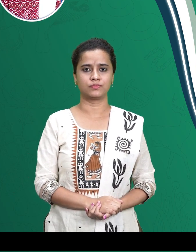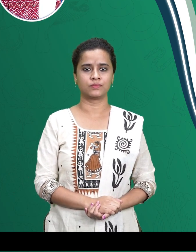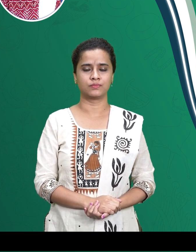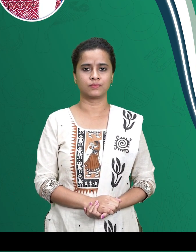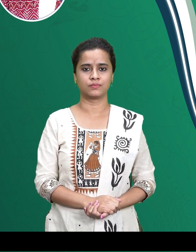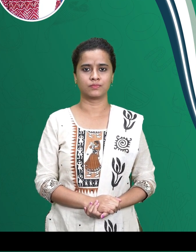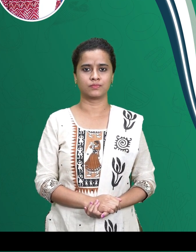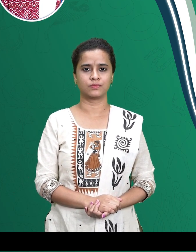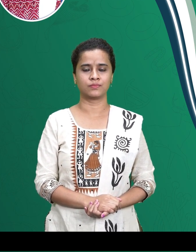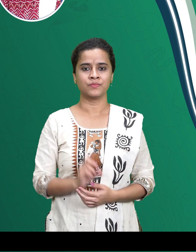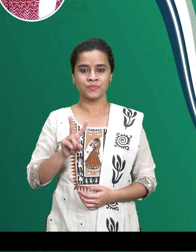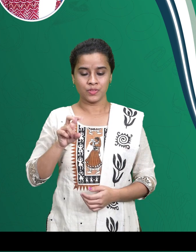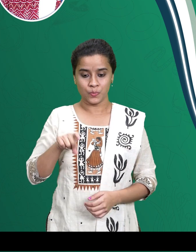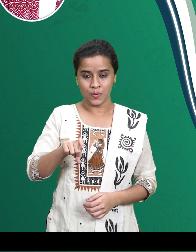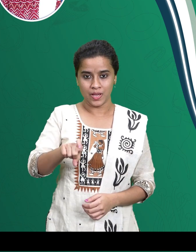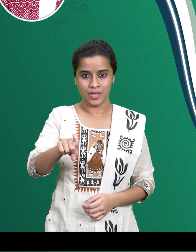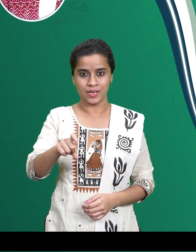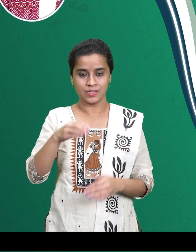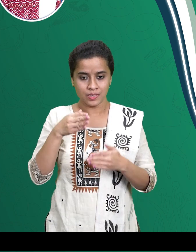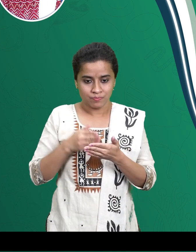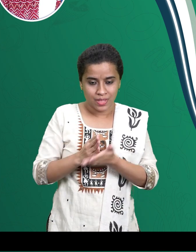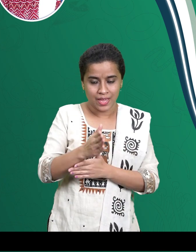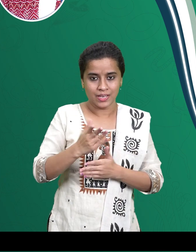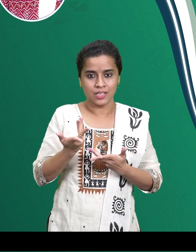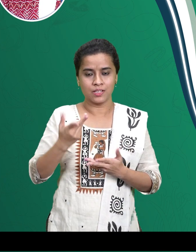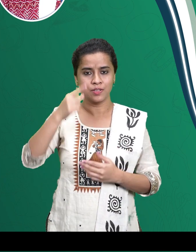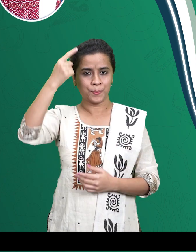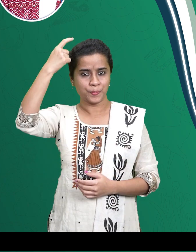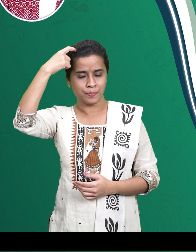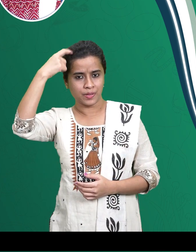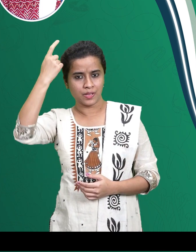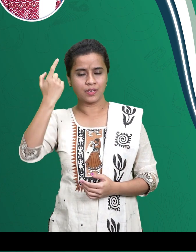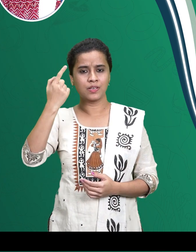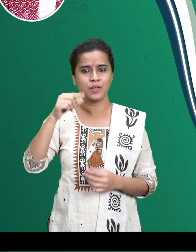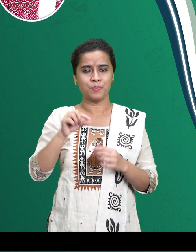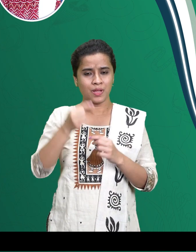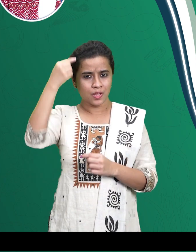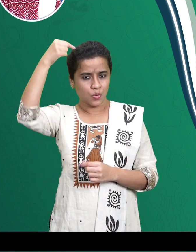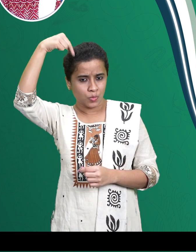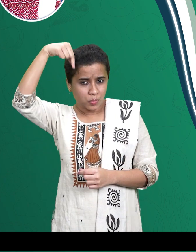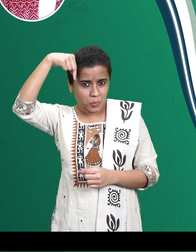The virus enters the brain via neurons.